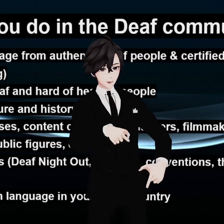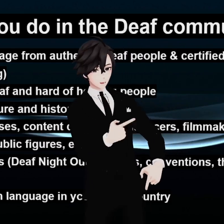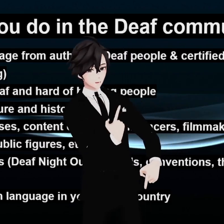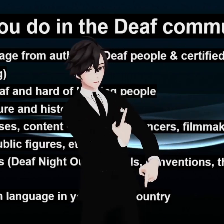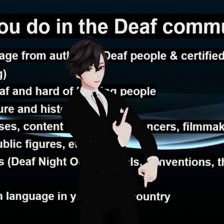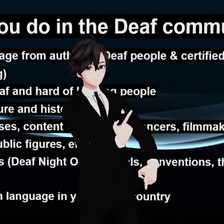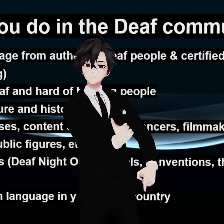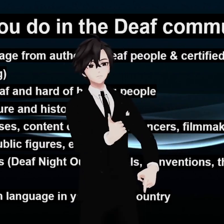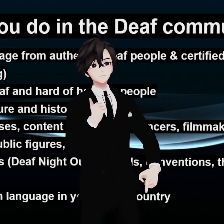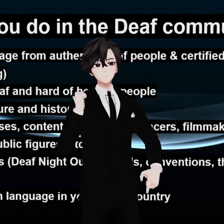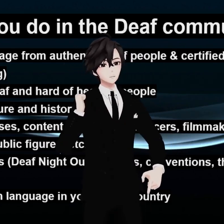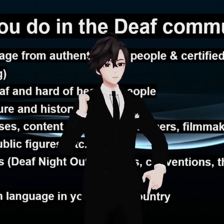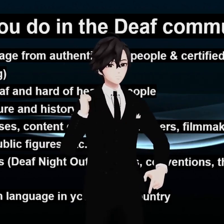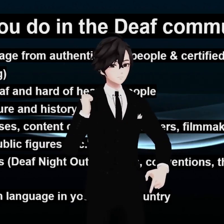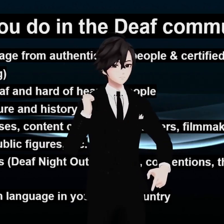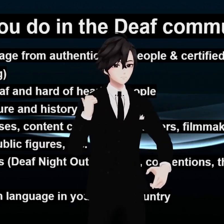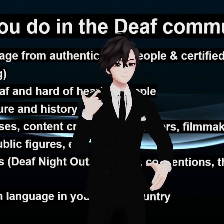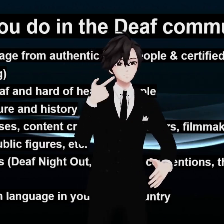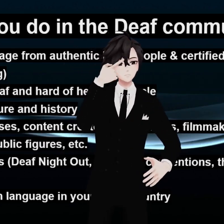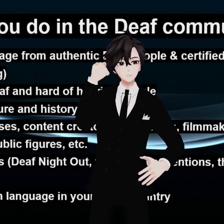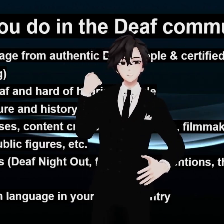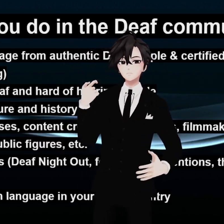events, you won't be alone,